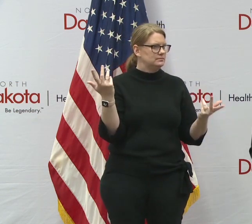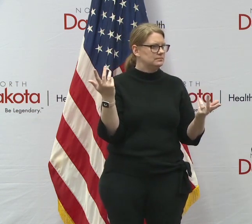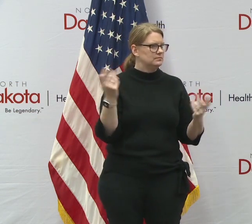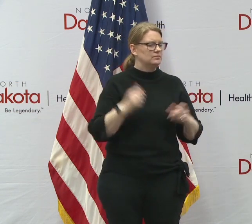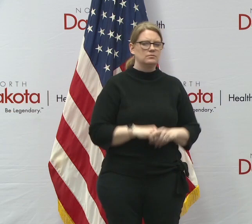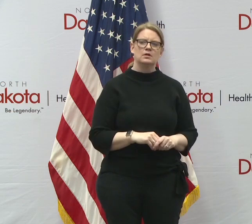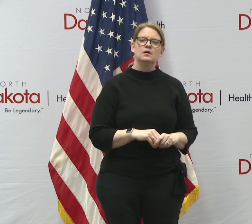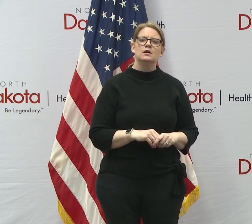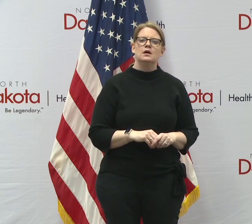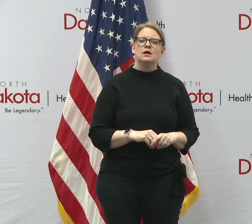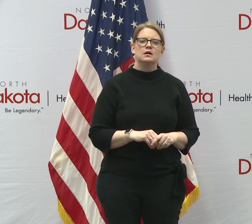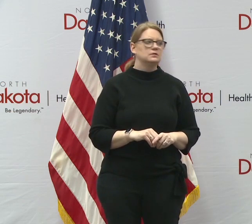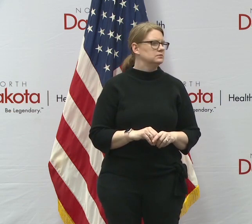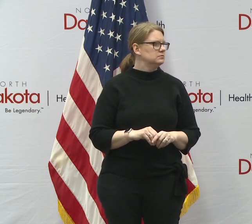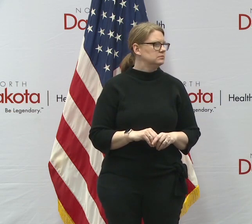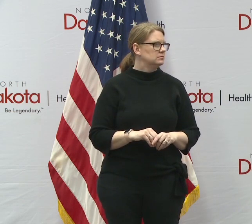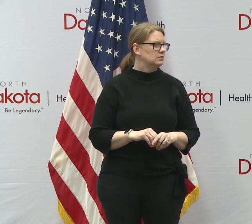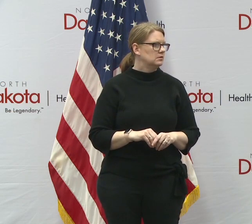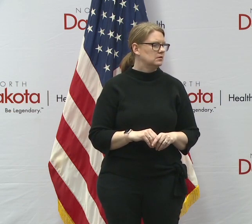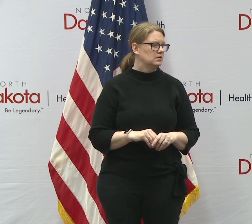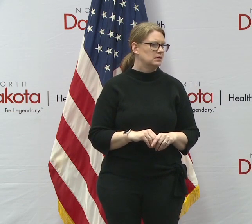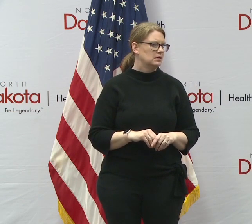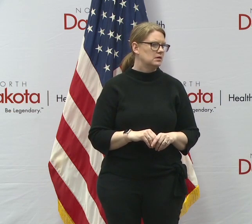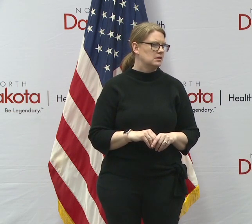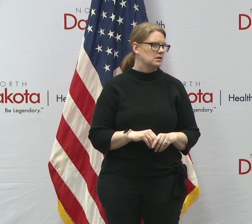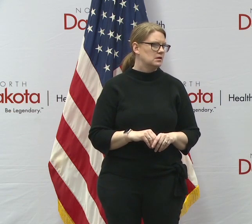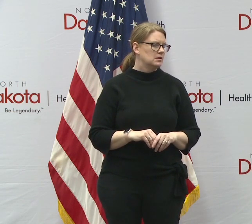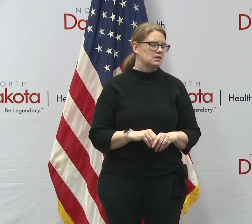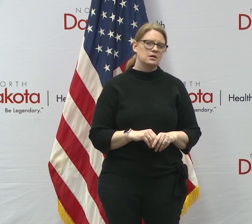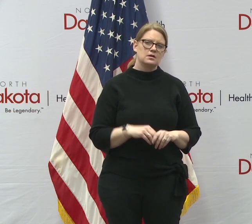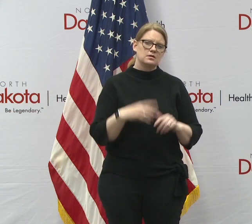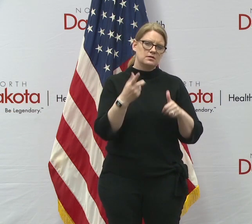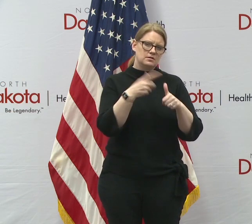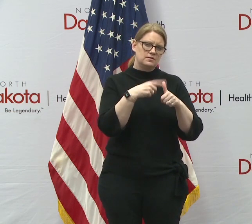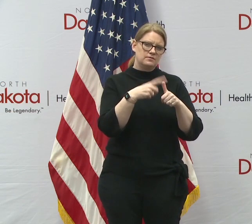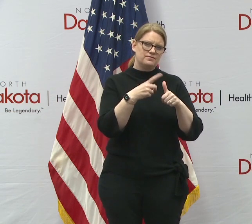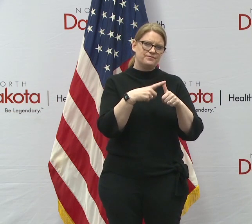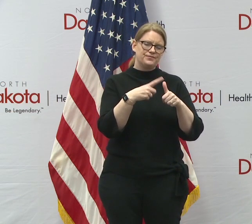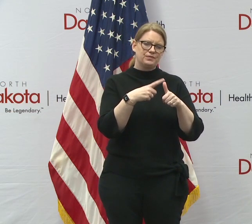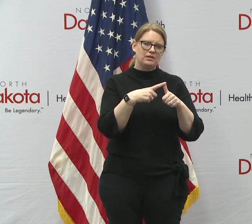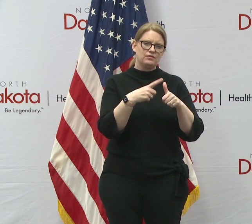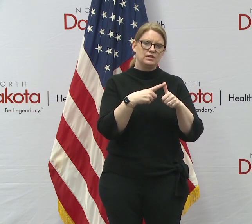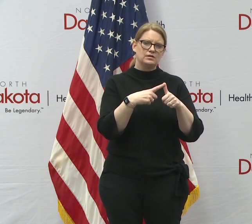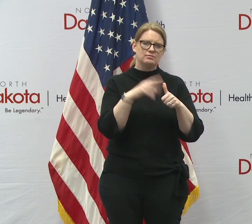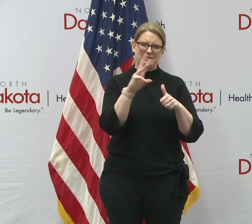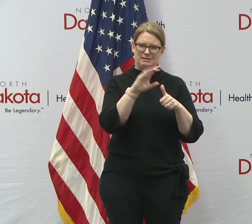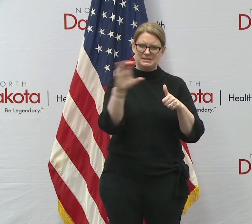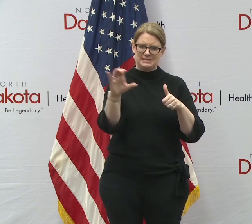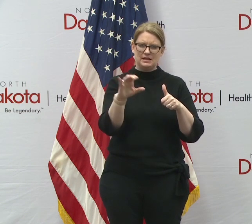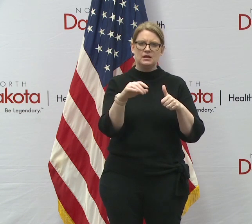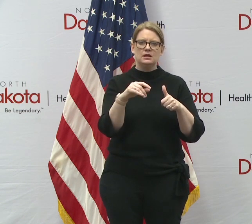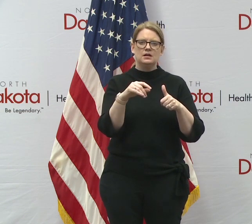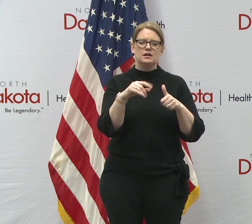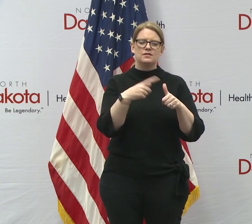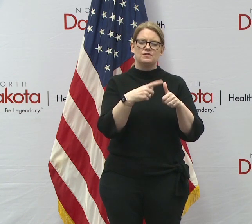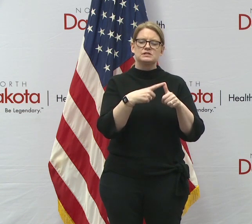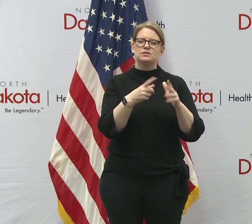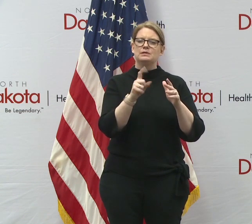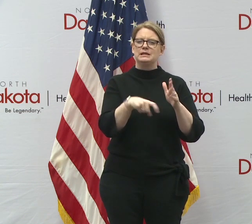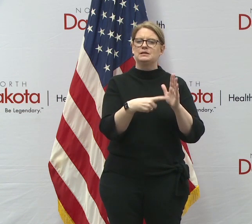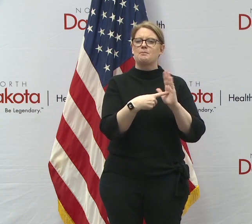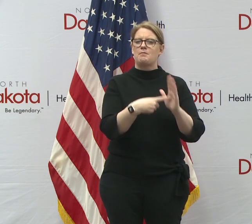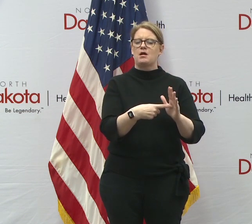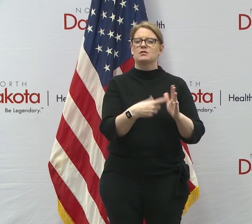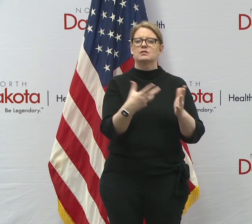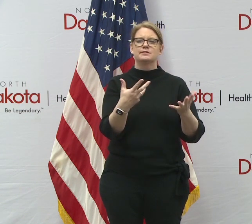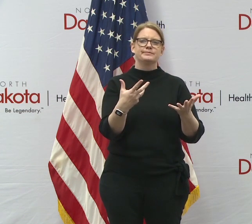needs? I think that the primary thing that we have to try to model in that is at